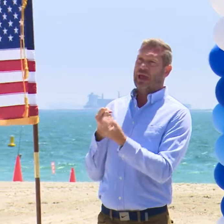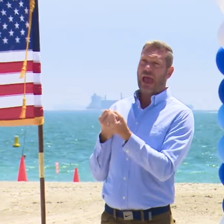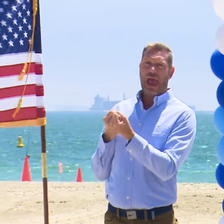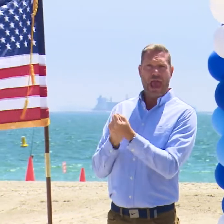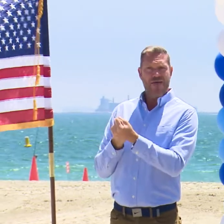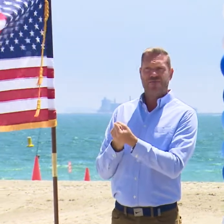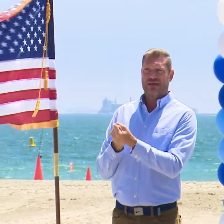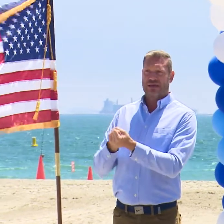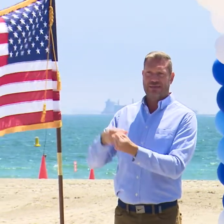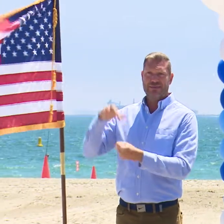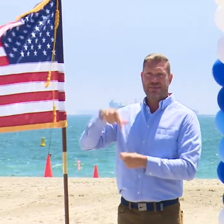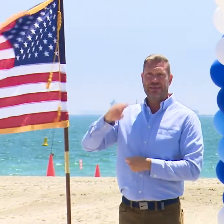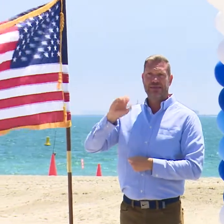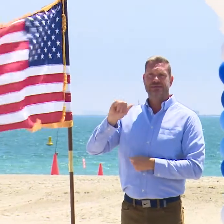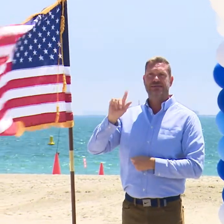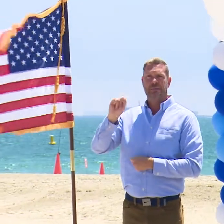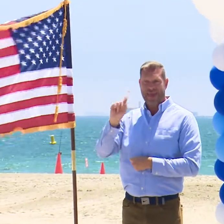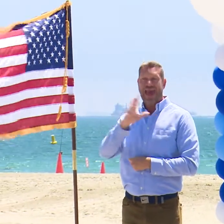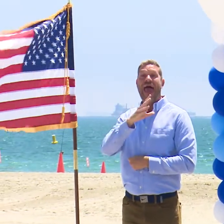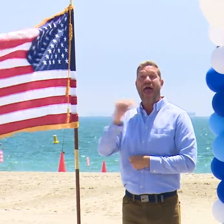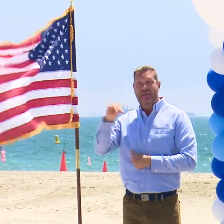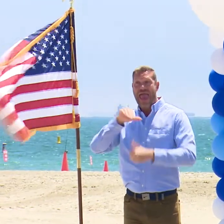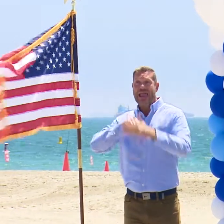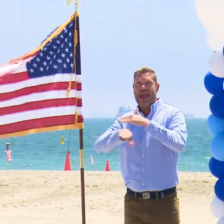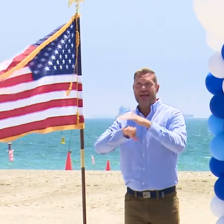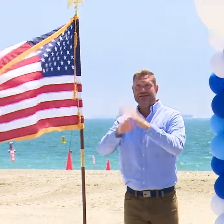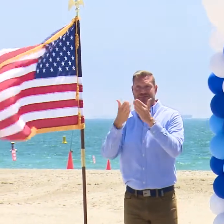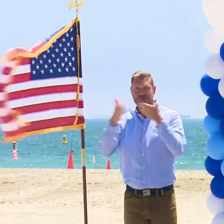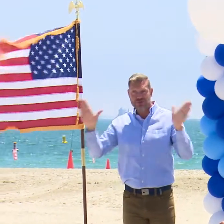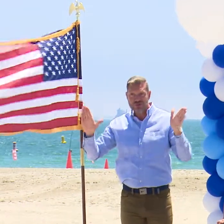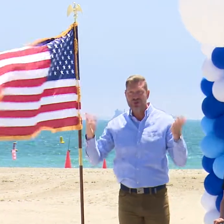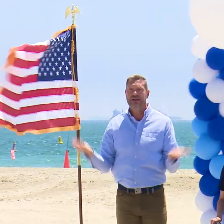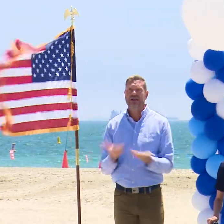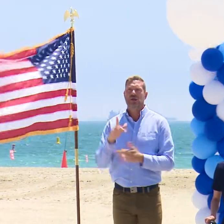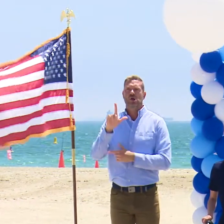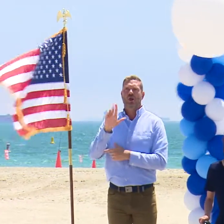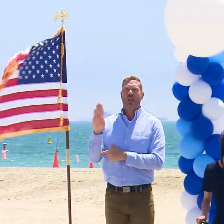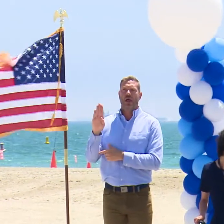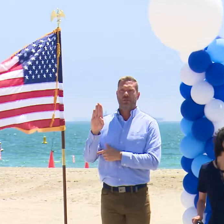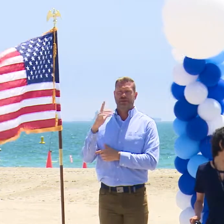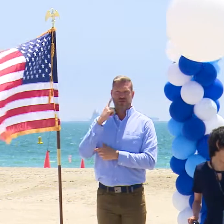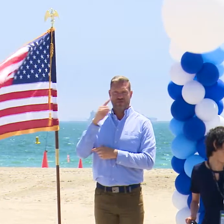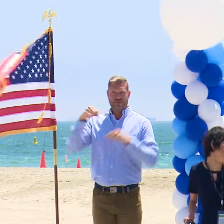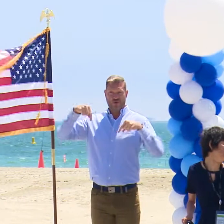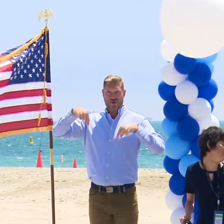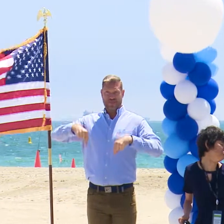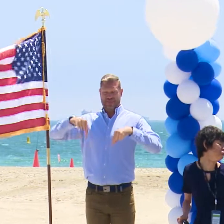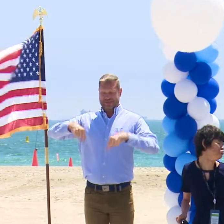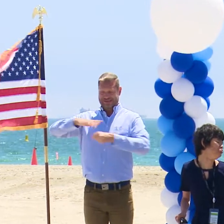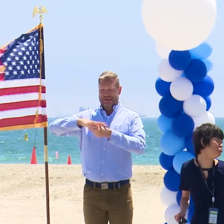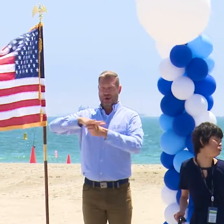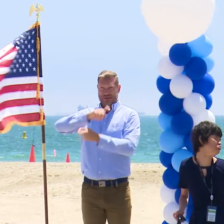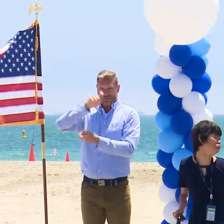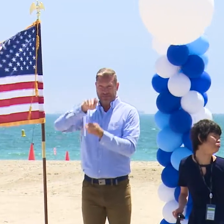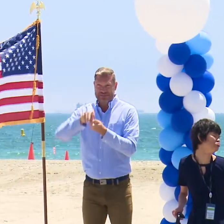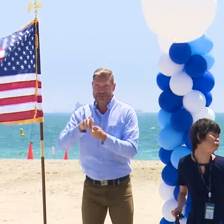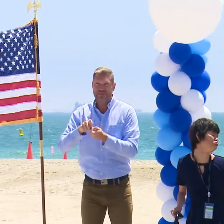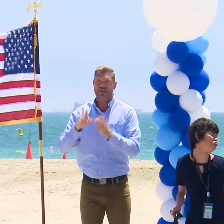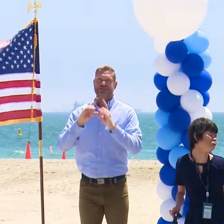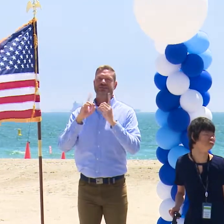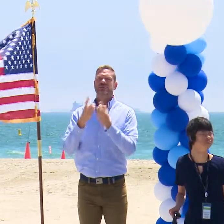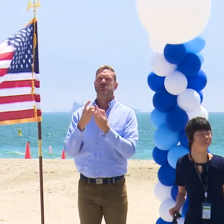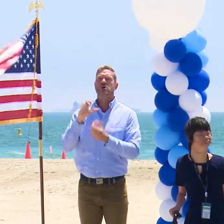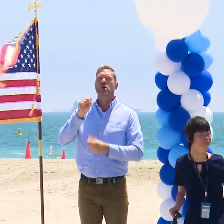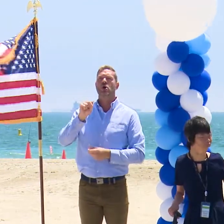these mats and for accessibility here in the city of Long Beach, and for this location also specifically. And we're in the district, Councilmember